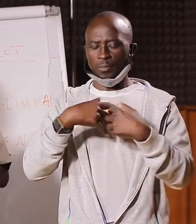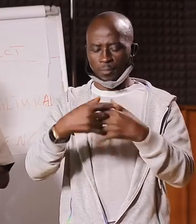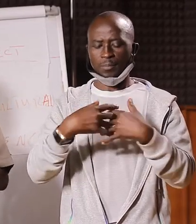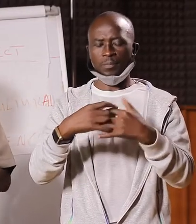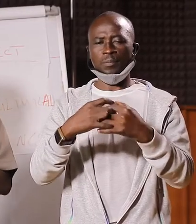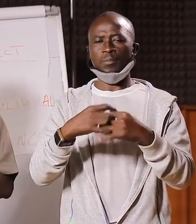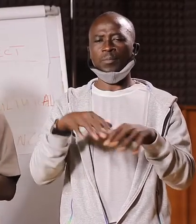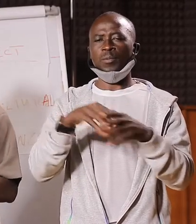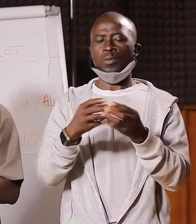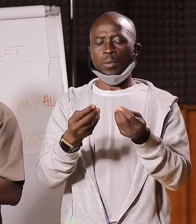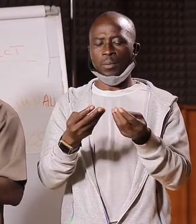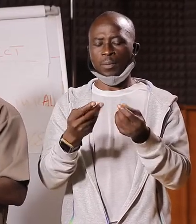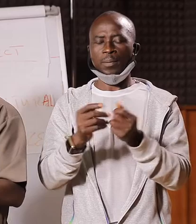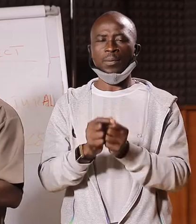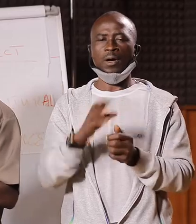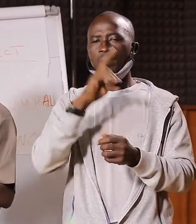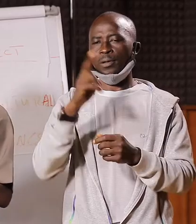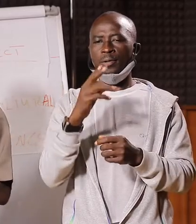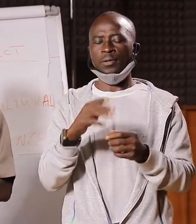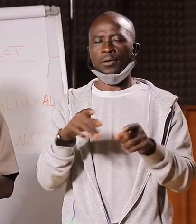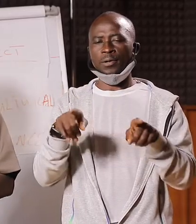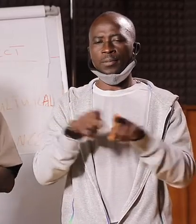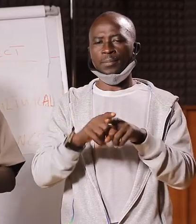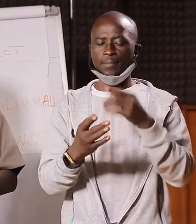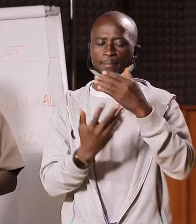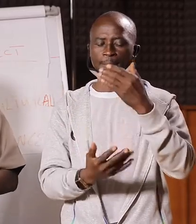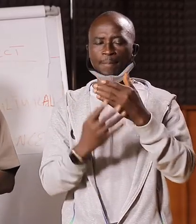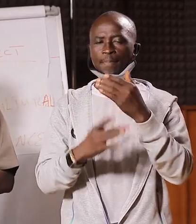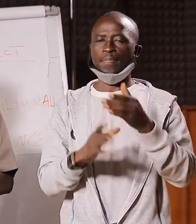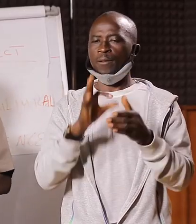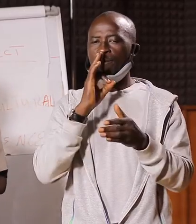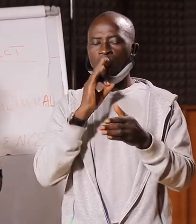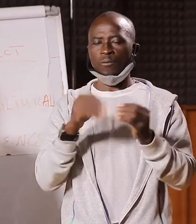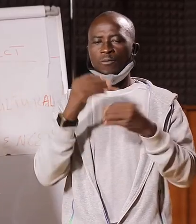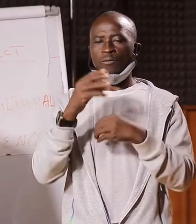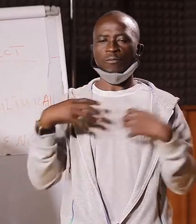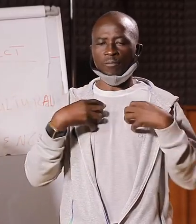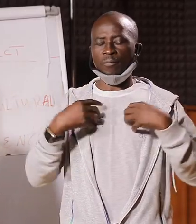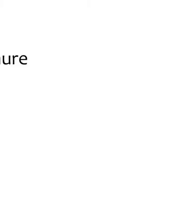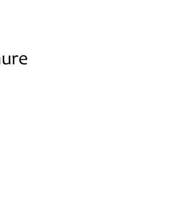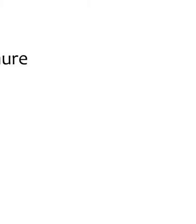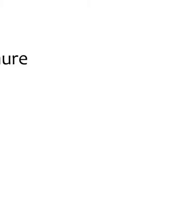into powder, and you use it as blood meal in feeding livestock.